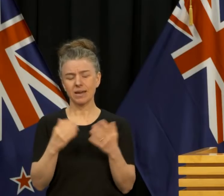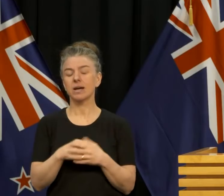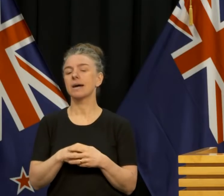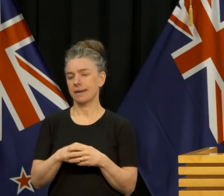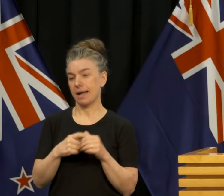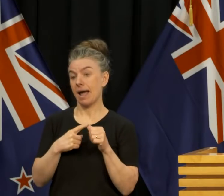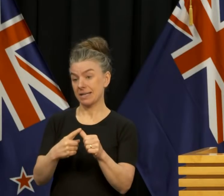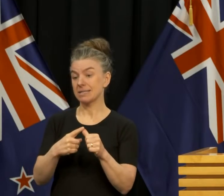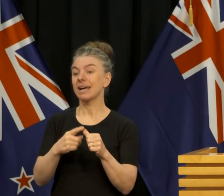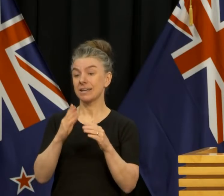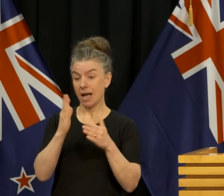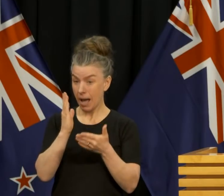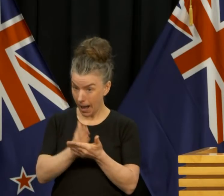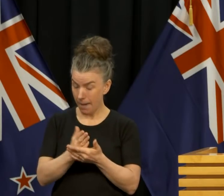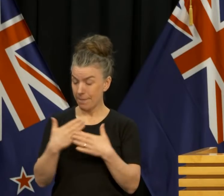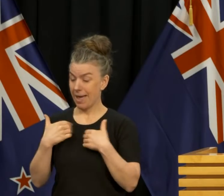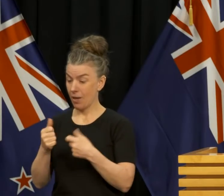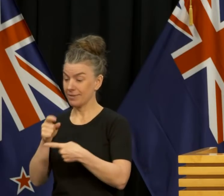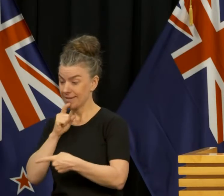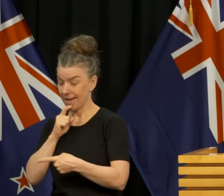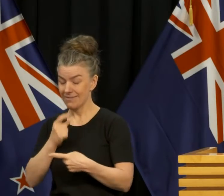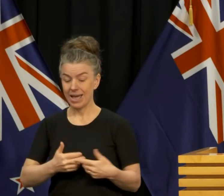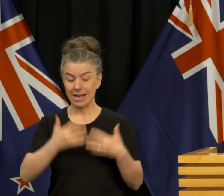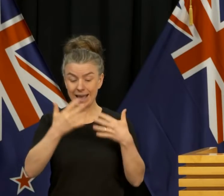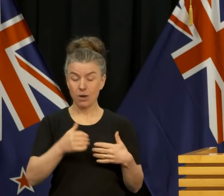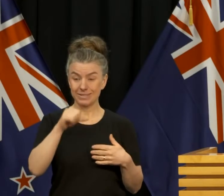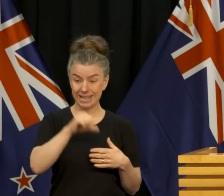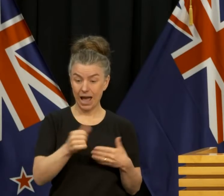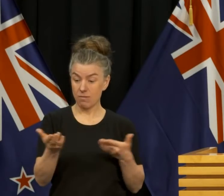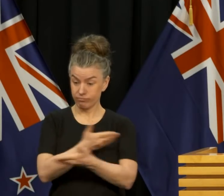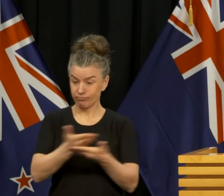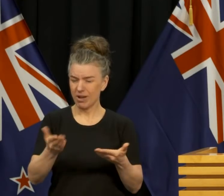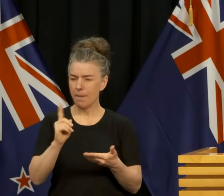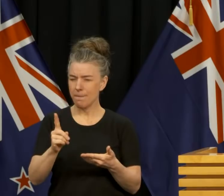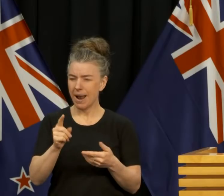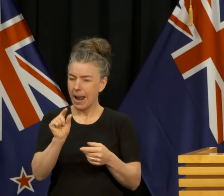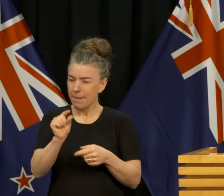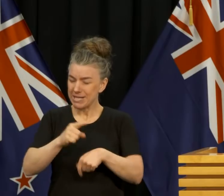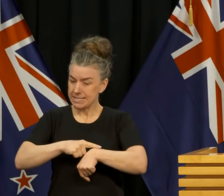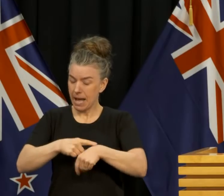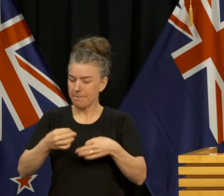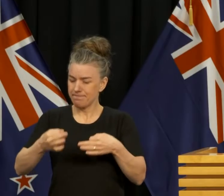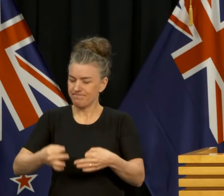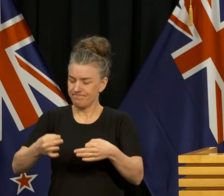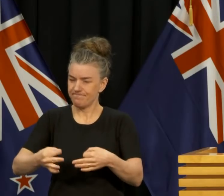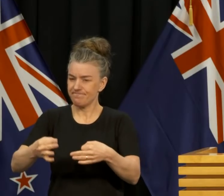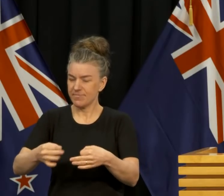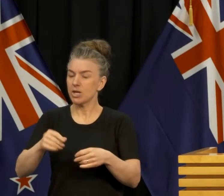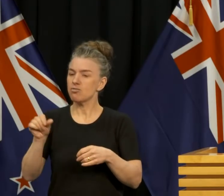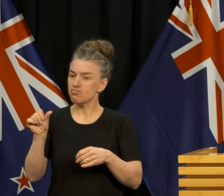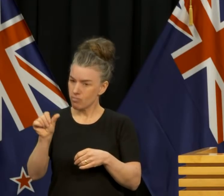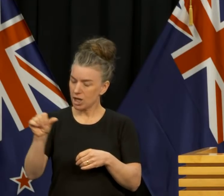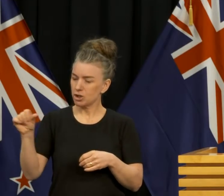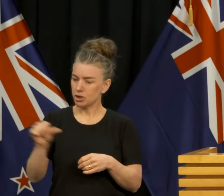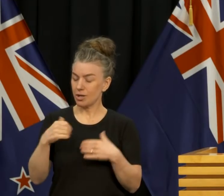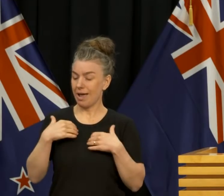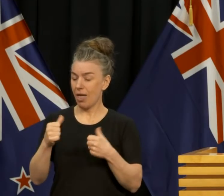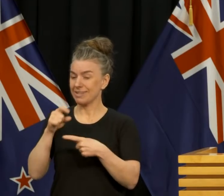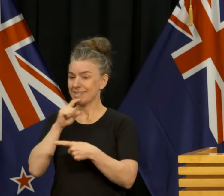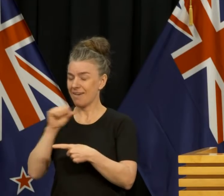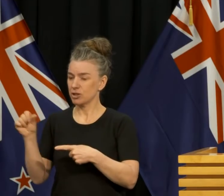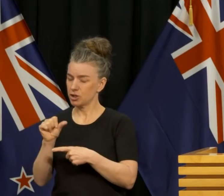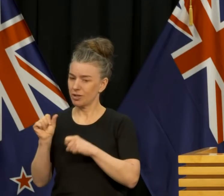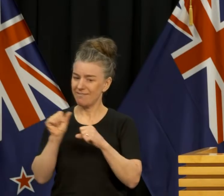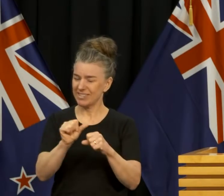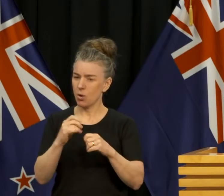certainly happened. I think that they needed to be more prompt, so they needed to be in there quicker, talking to Countdown. And I think what you've seen from